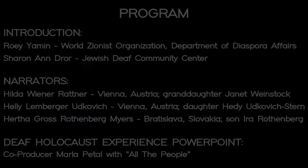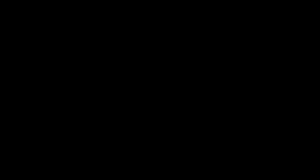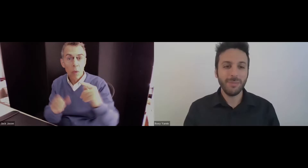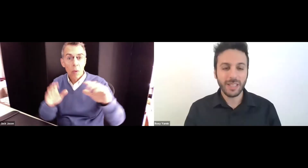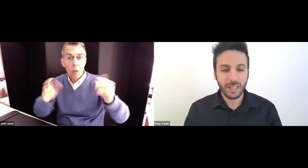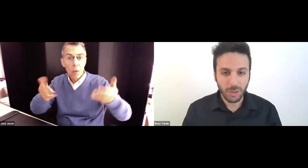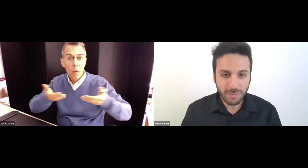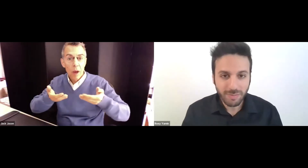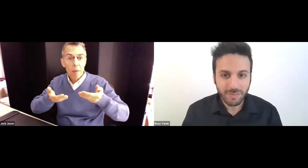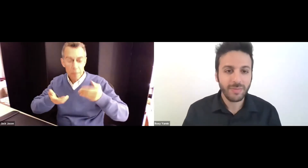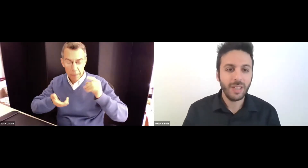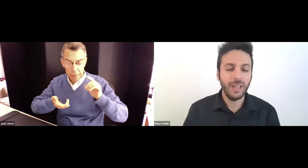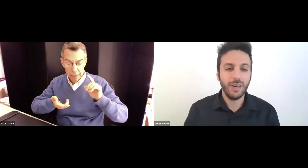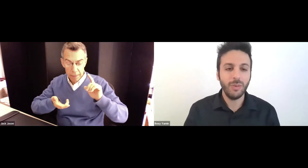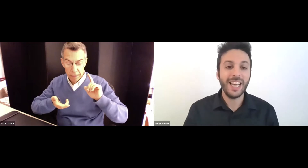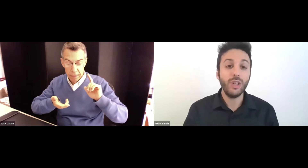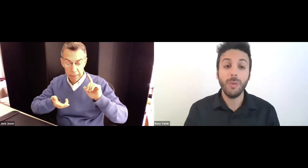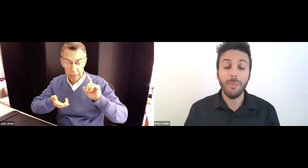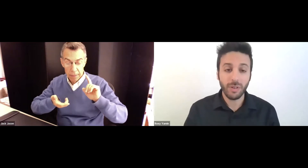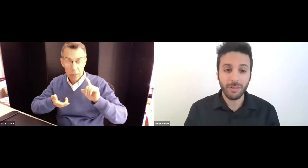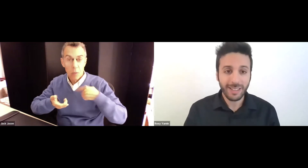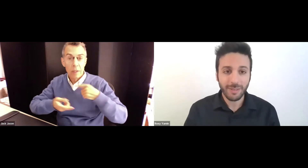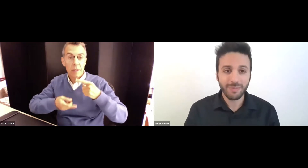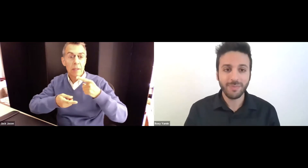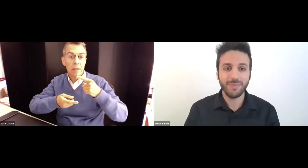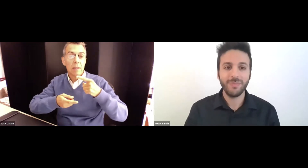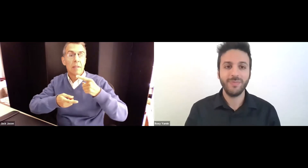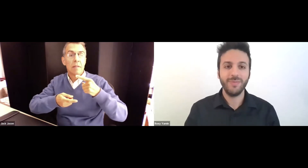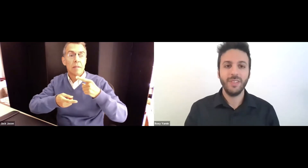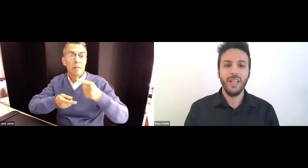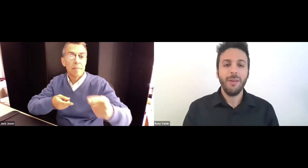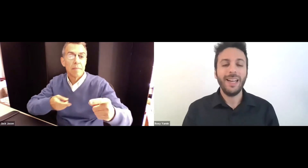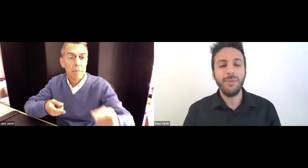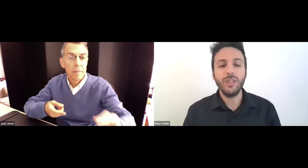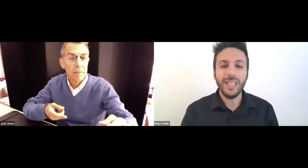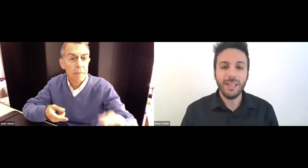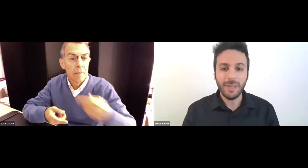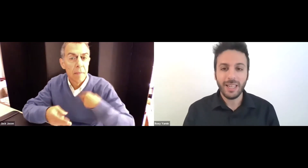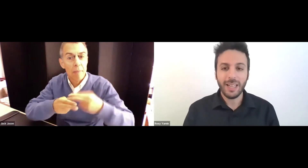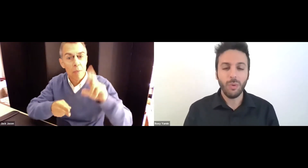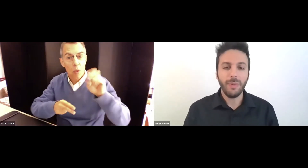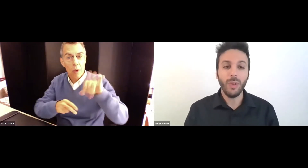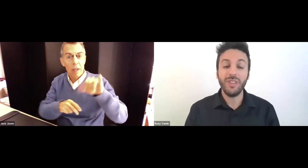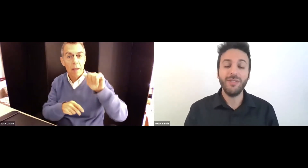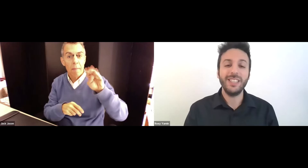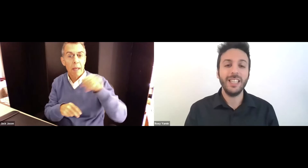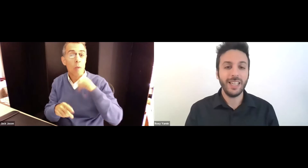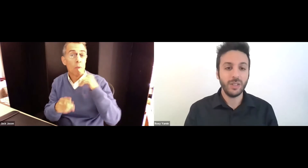Minim Zikaron, we signed to Remember event. My name is Ro'i Yamin, and I will be one of the facilitators of